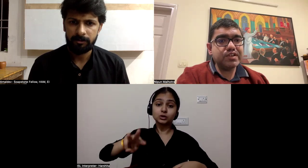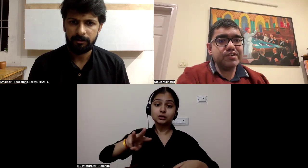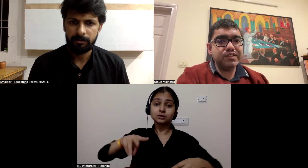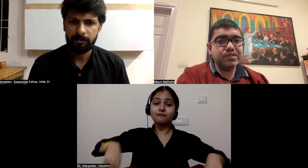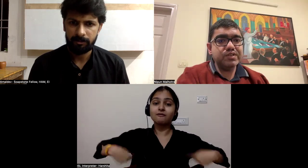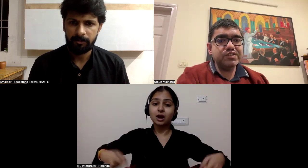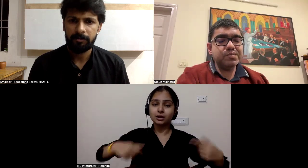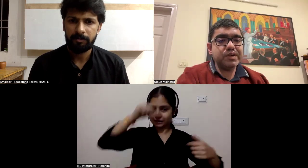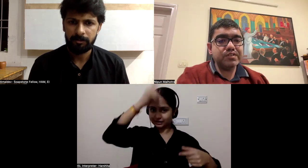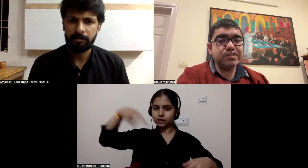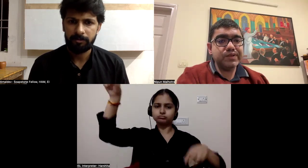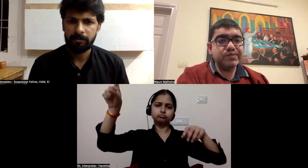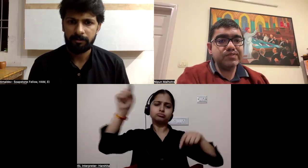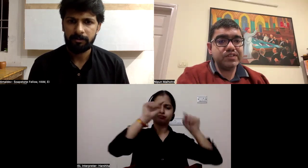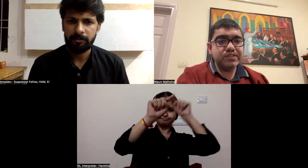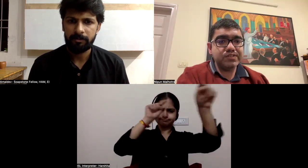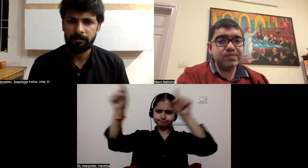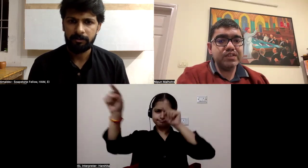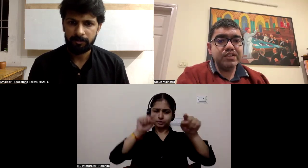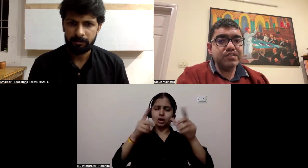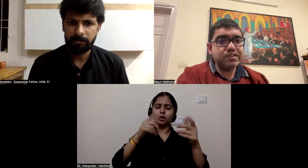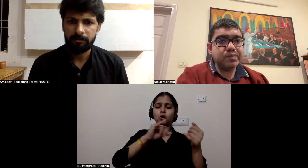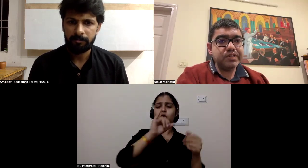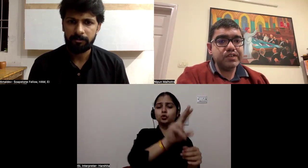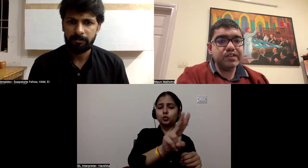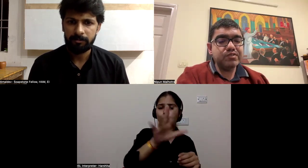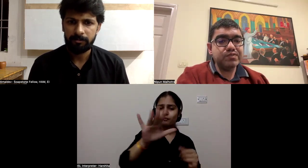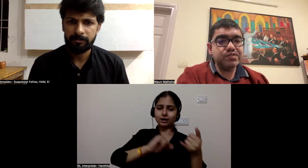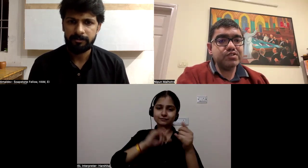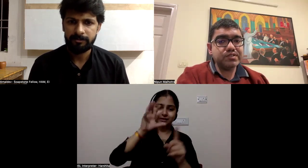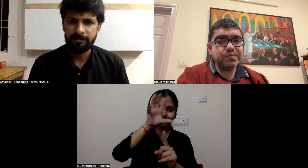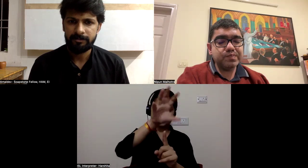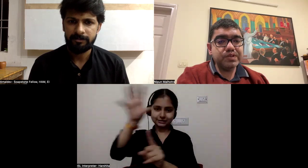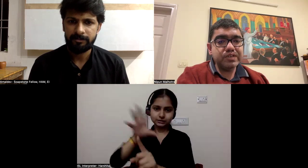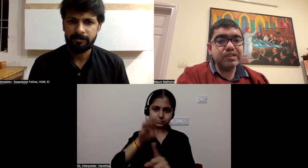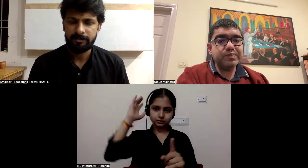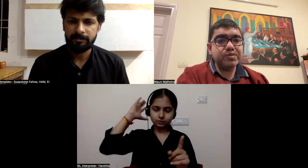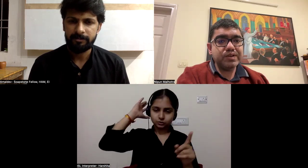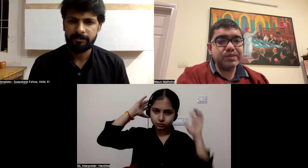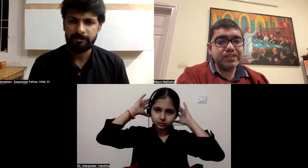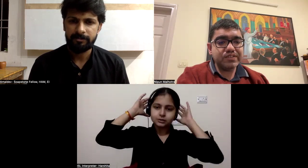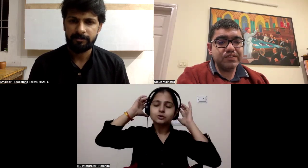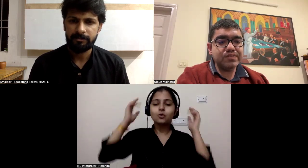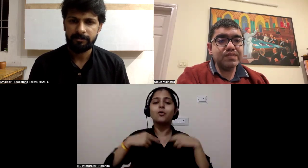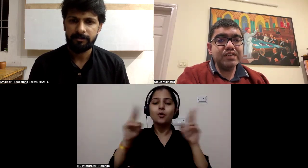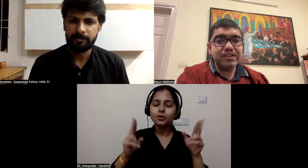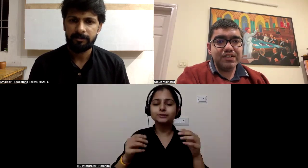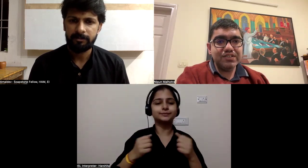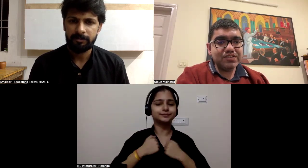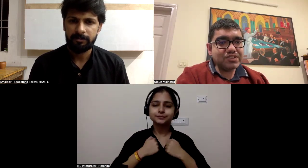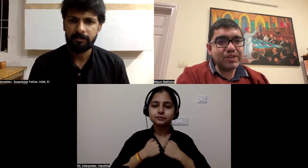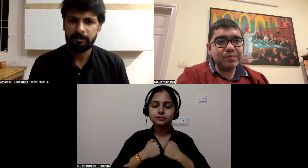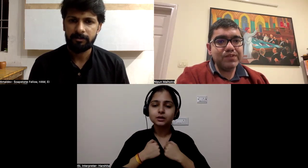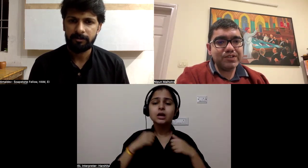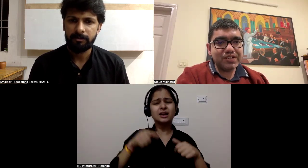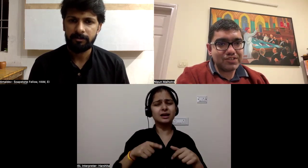across the country through NGO partners in 25 states. This is a completely crowdsourced program in that sense.